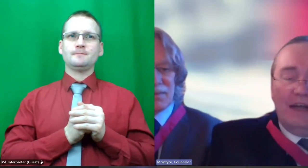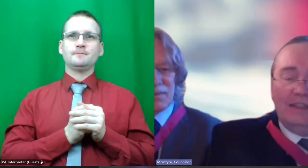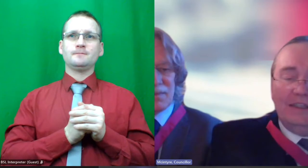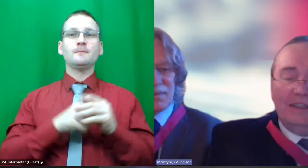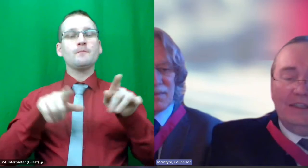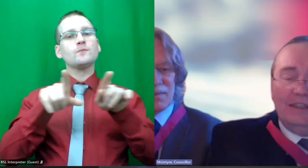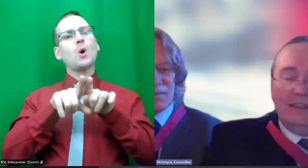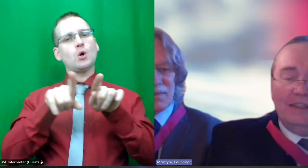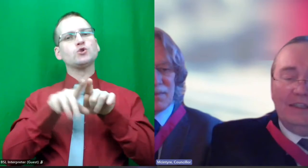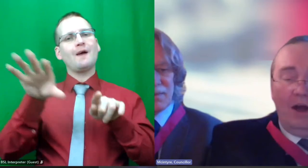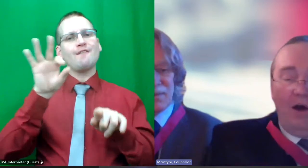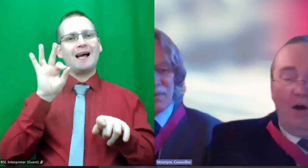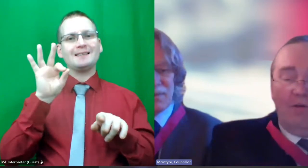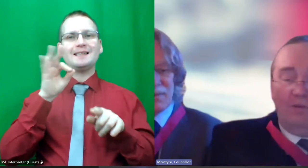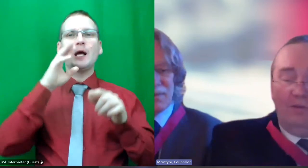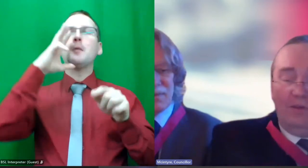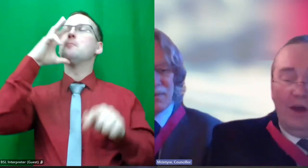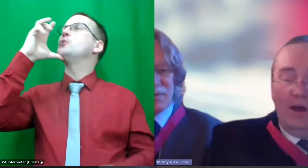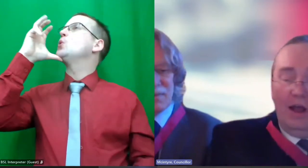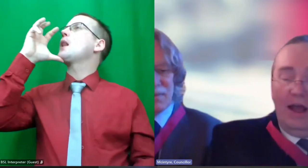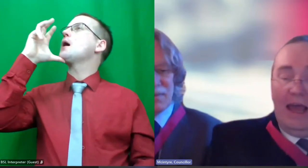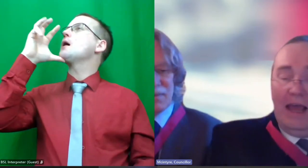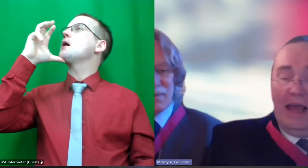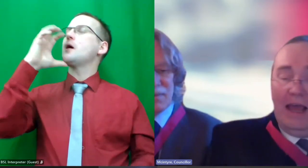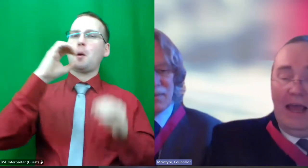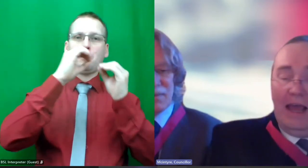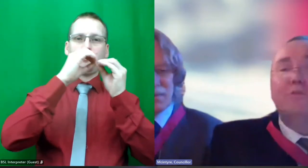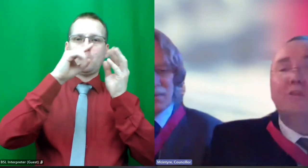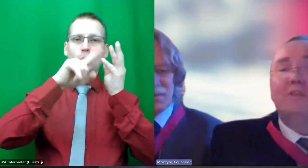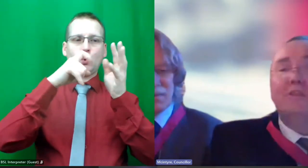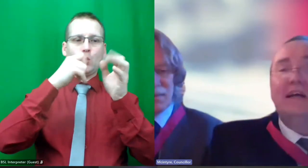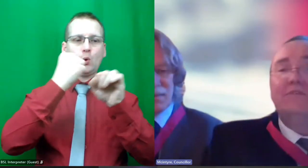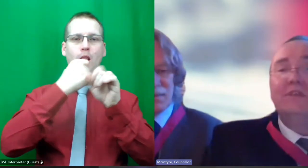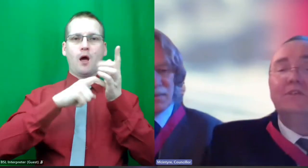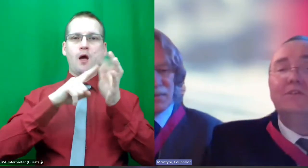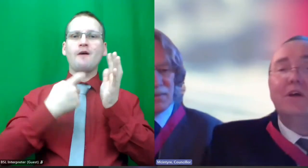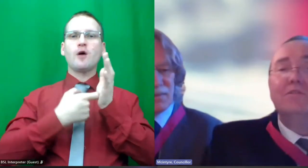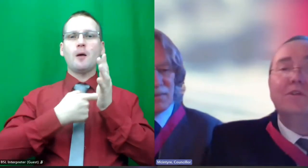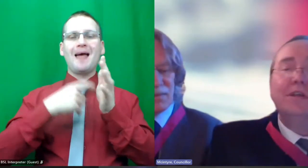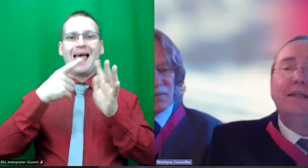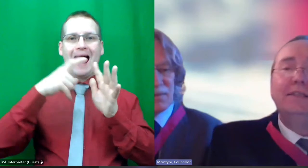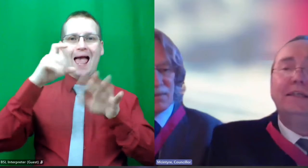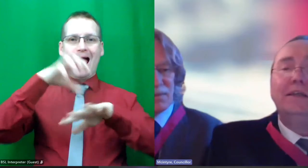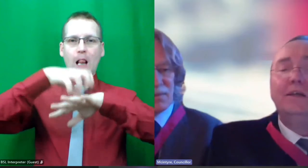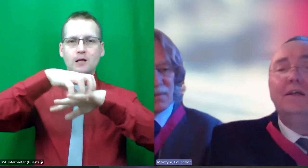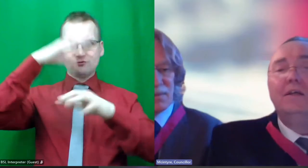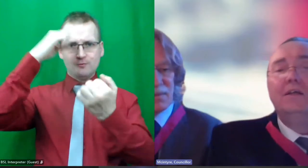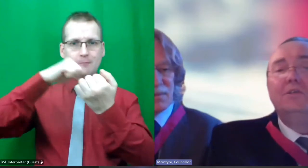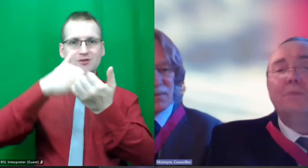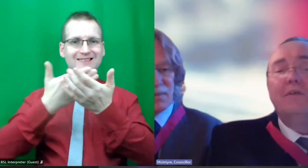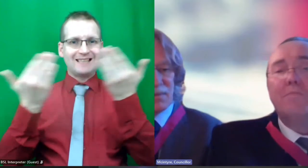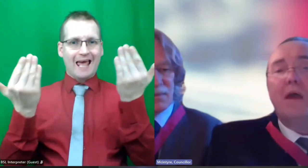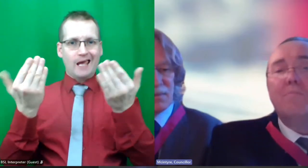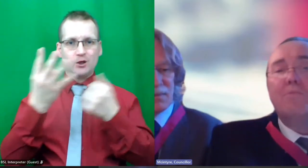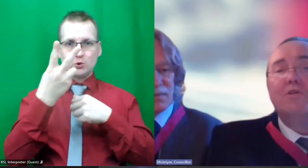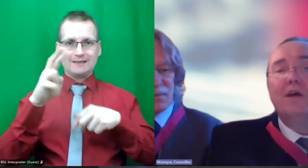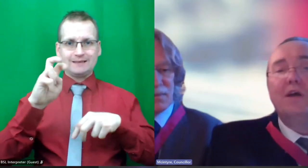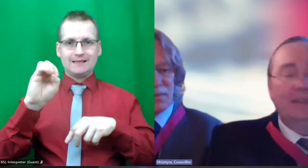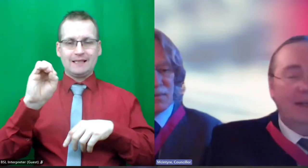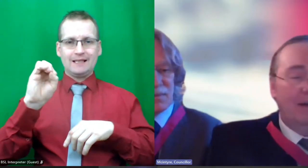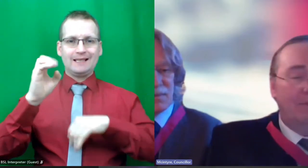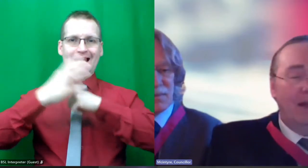Also invited the bugler of the Eccles Remembrance Day service in 2019. You may